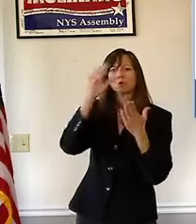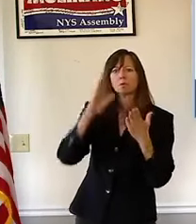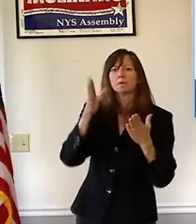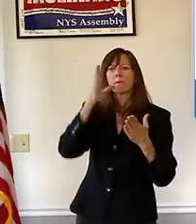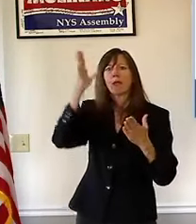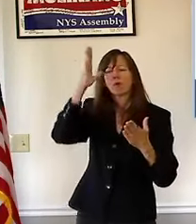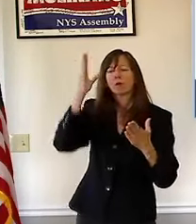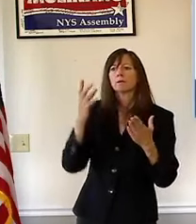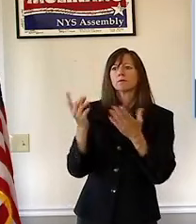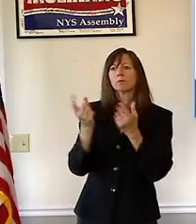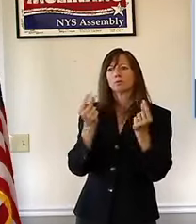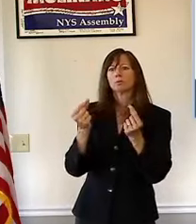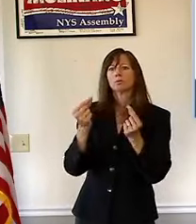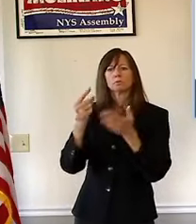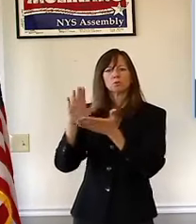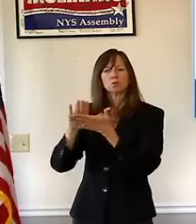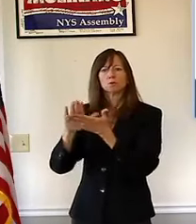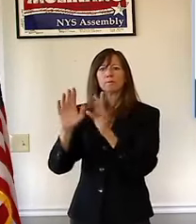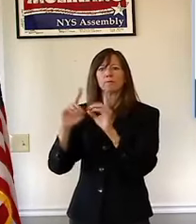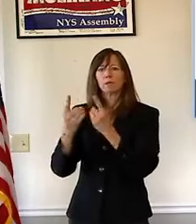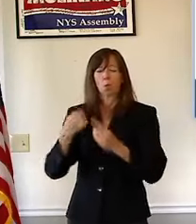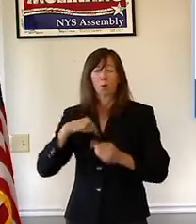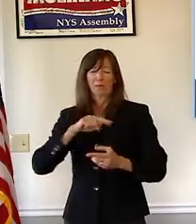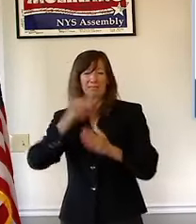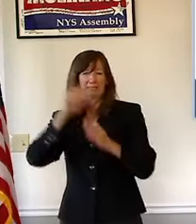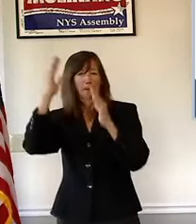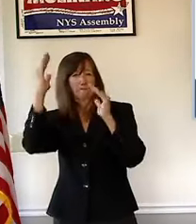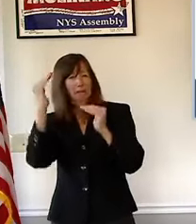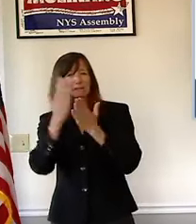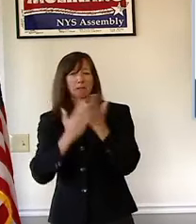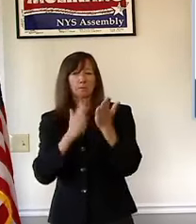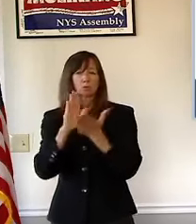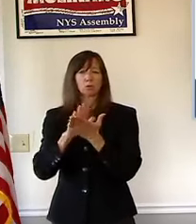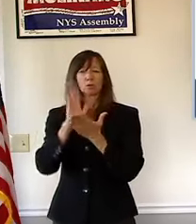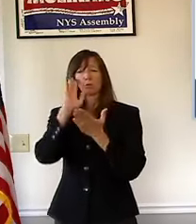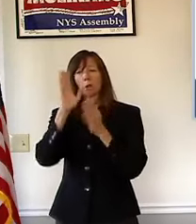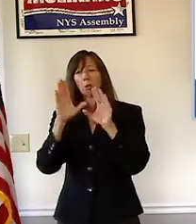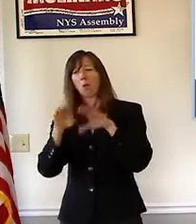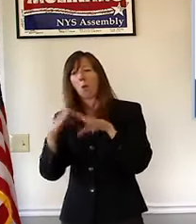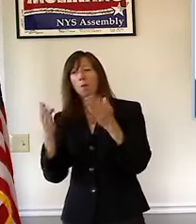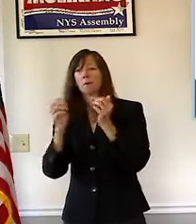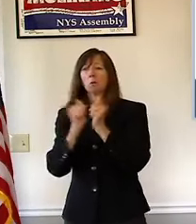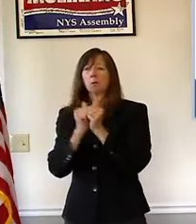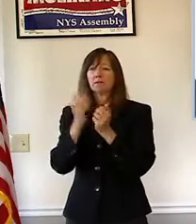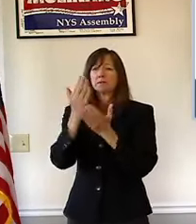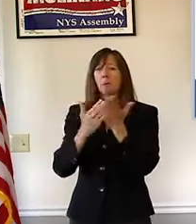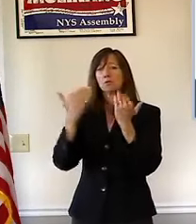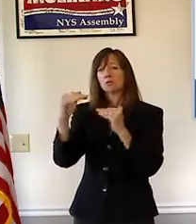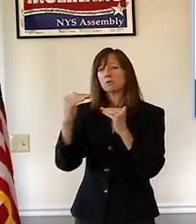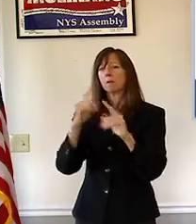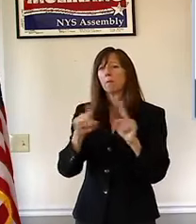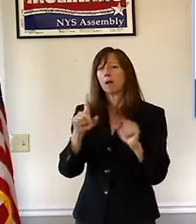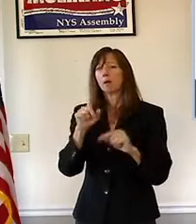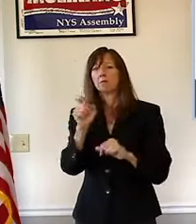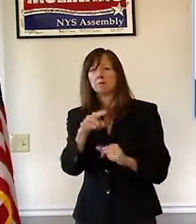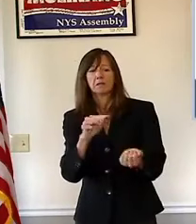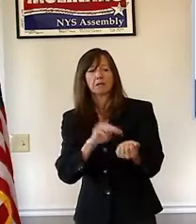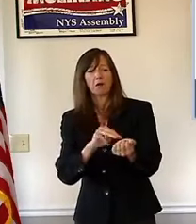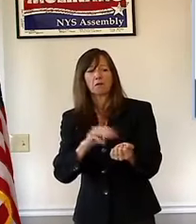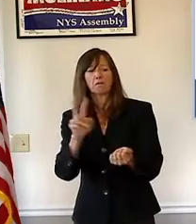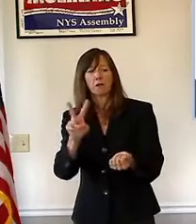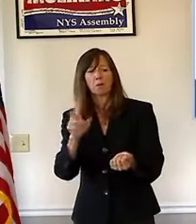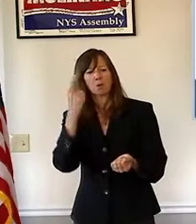will open likely with certain restrictions. But what from your perspective are the kinds of things people may want to be prepared for?